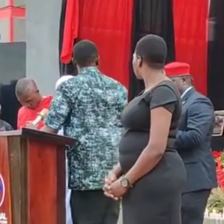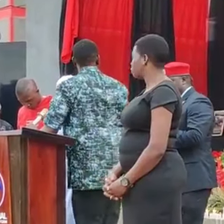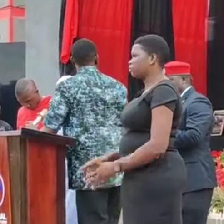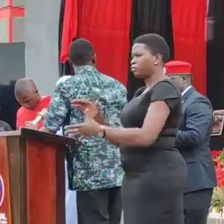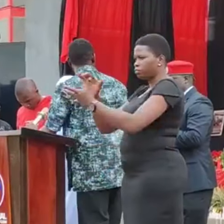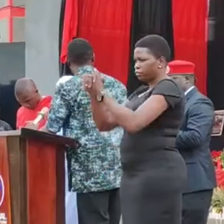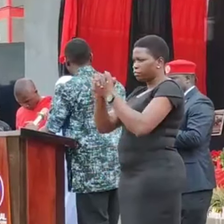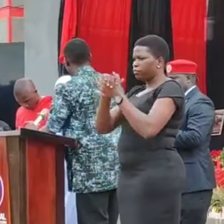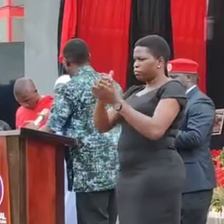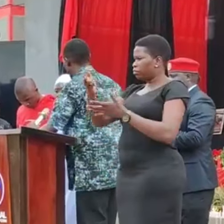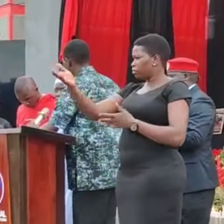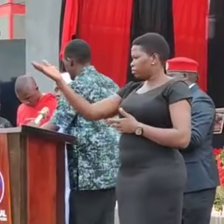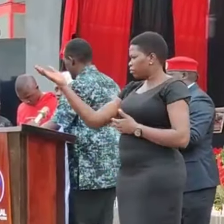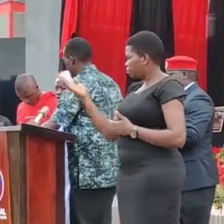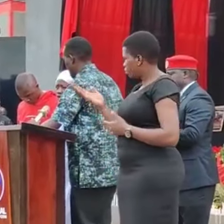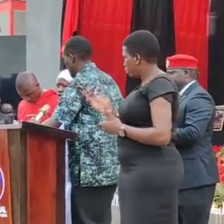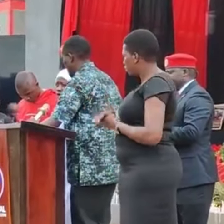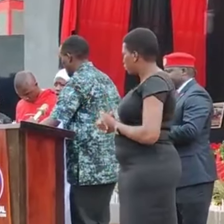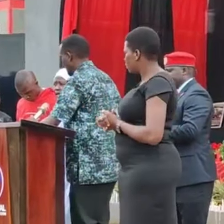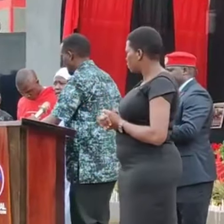She sends you greetings.